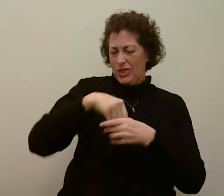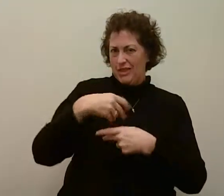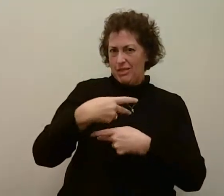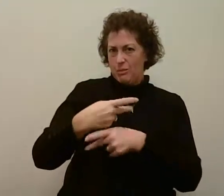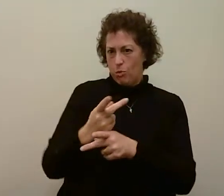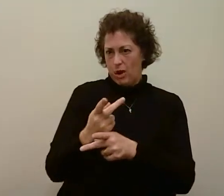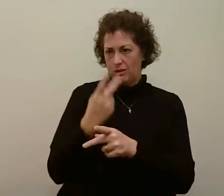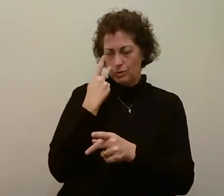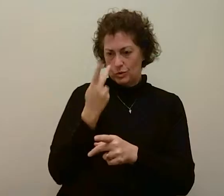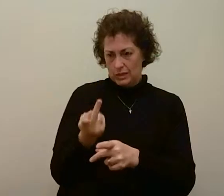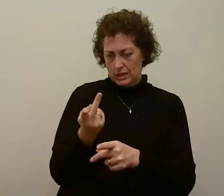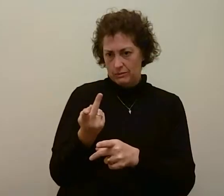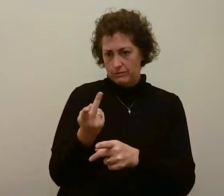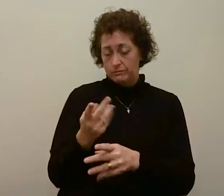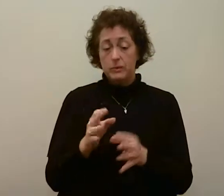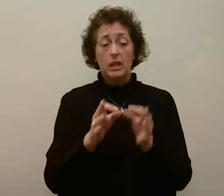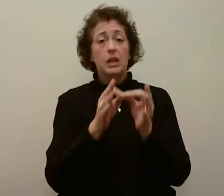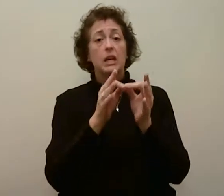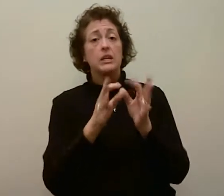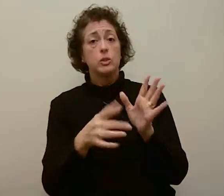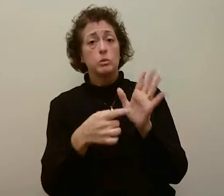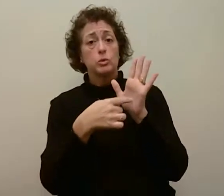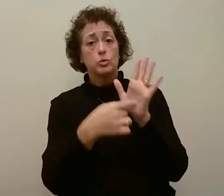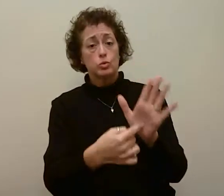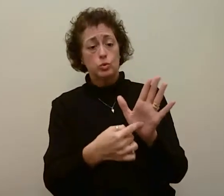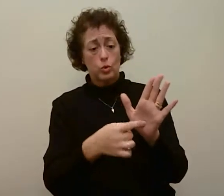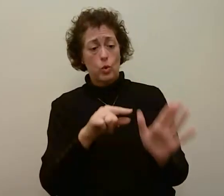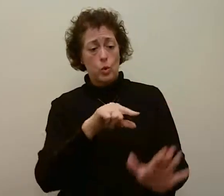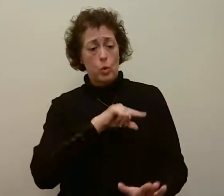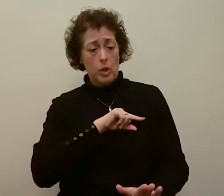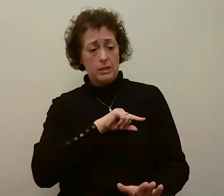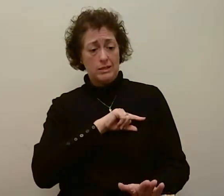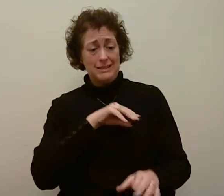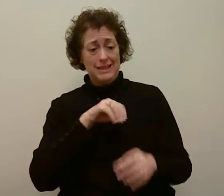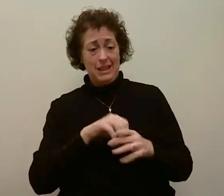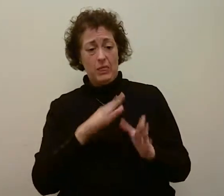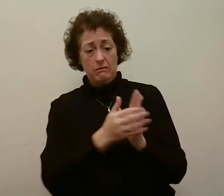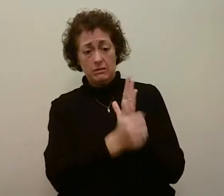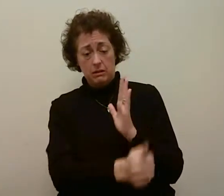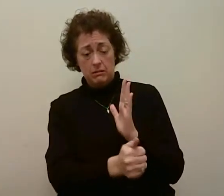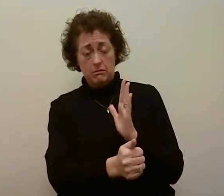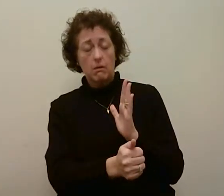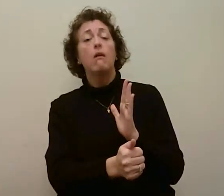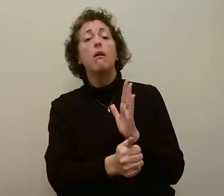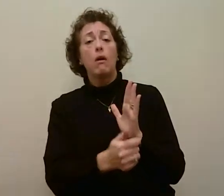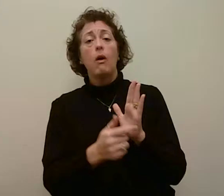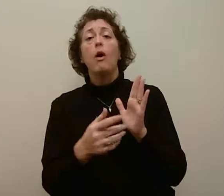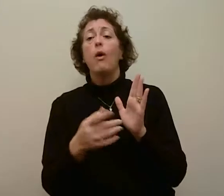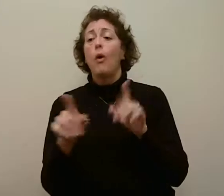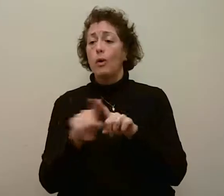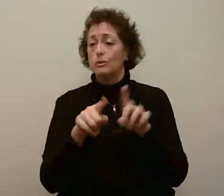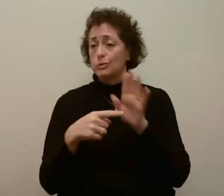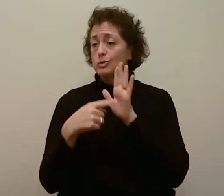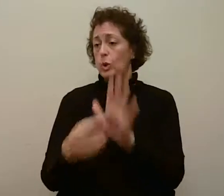Interpreters who exhibit quality in their skill sets also exhibit expertise. So now